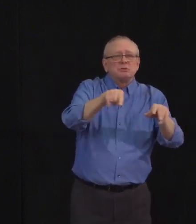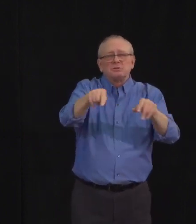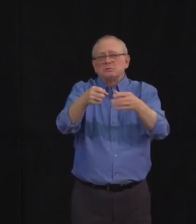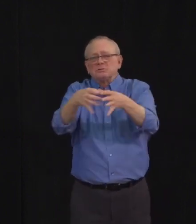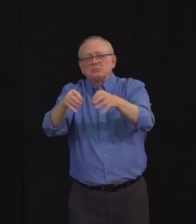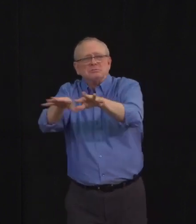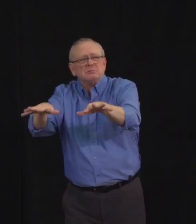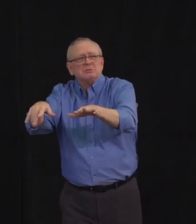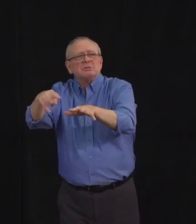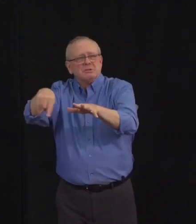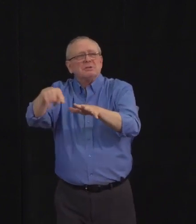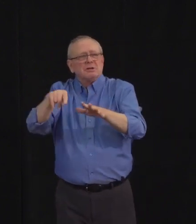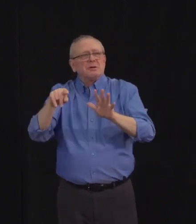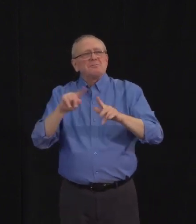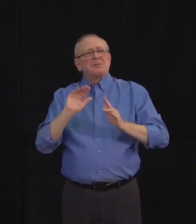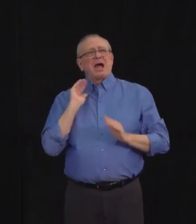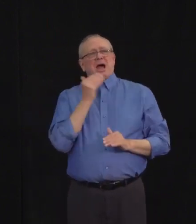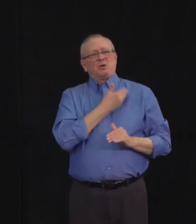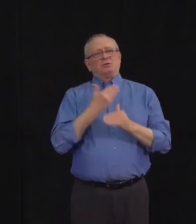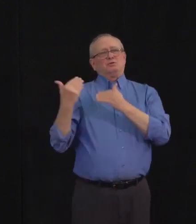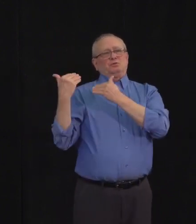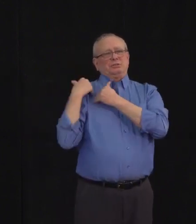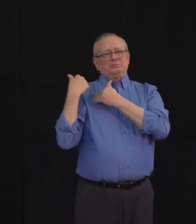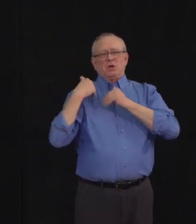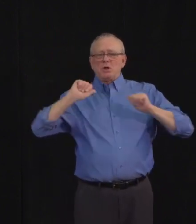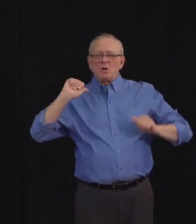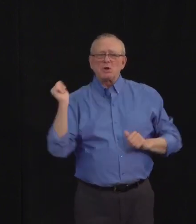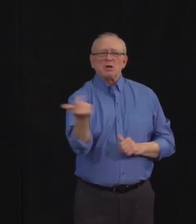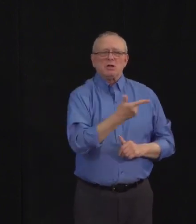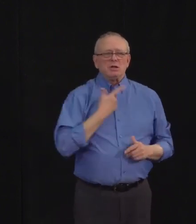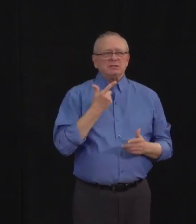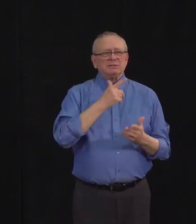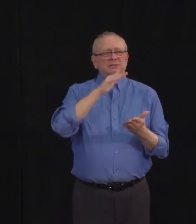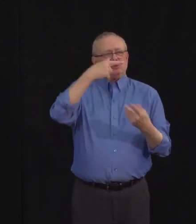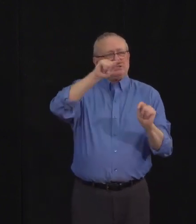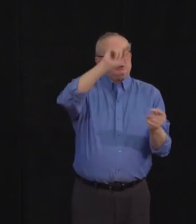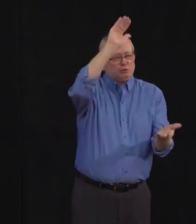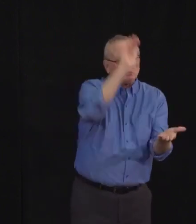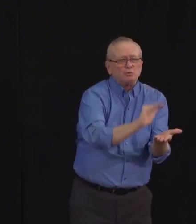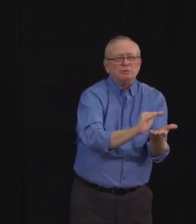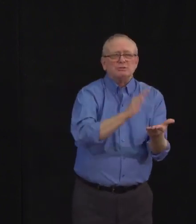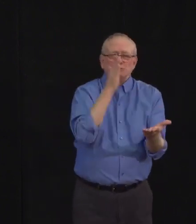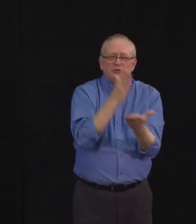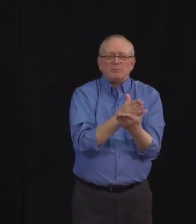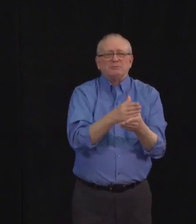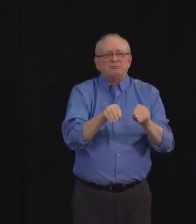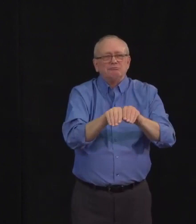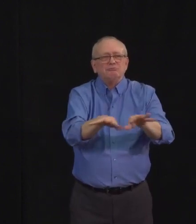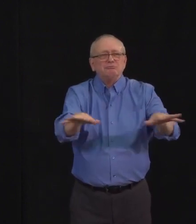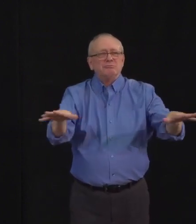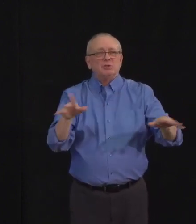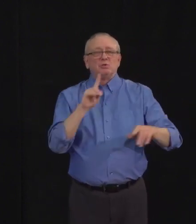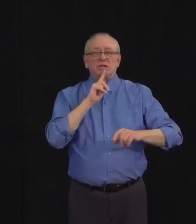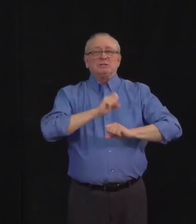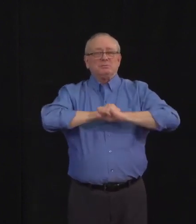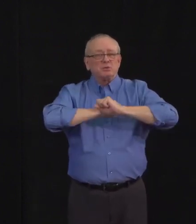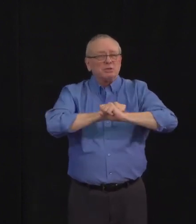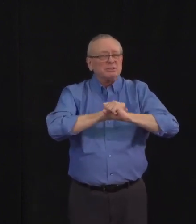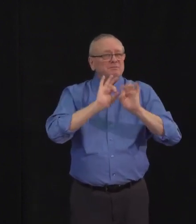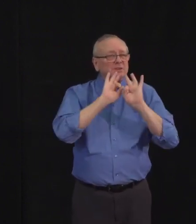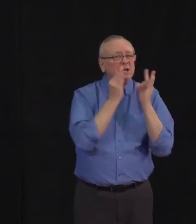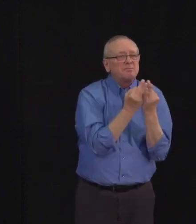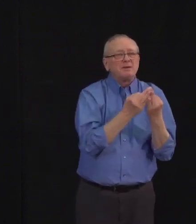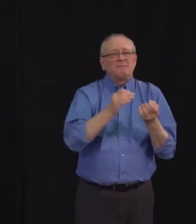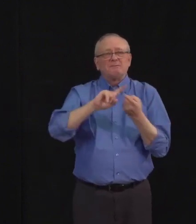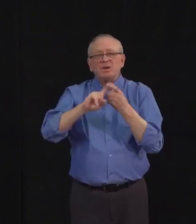together to stop the spread of the virus, to protect ourselves, our families and our neighbours because again this virus kills people